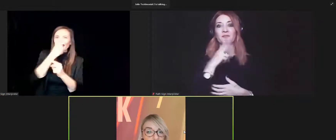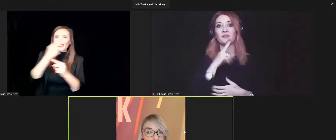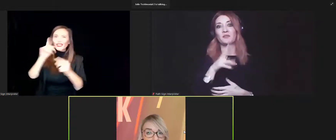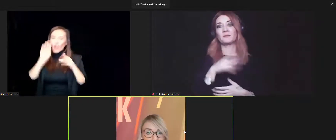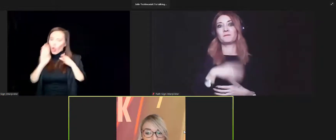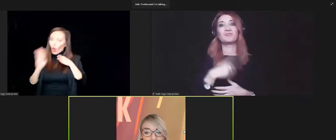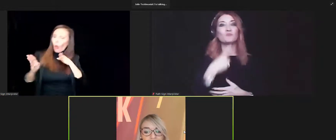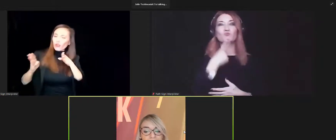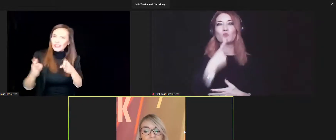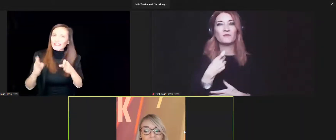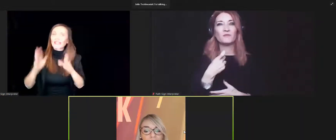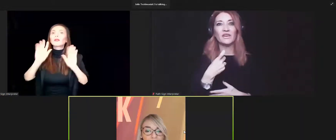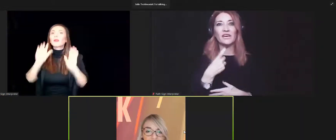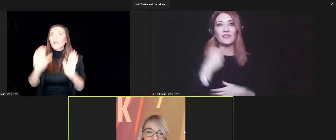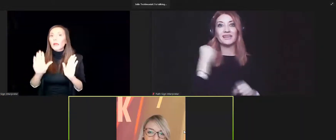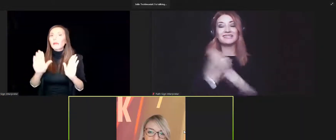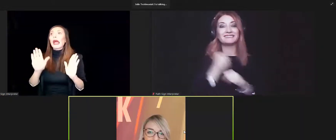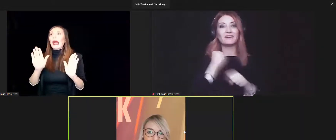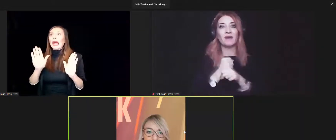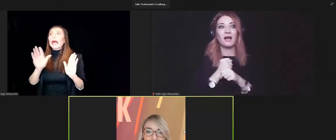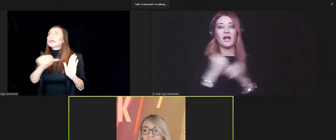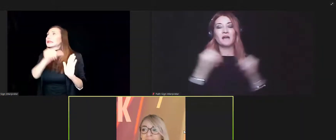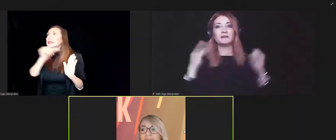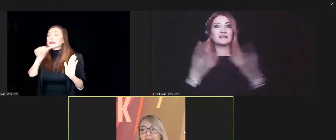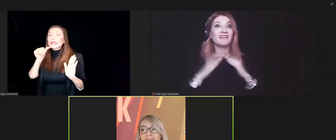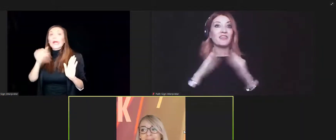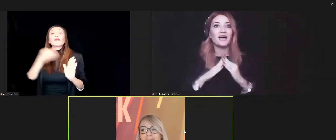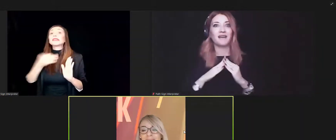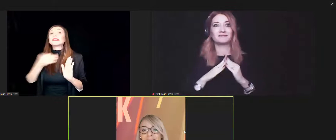the temptation of TV and sofa.